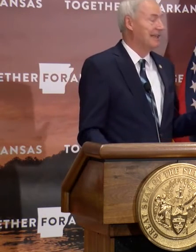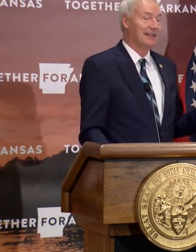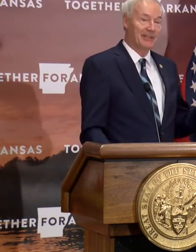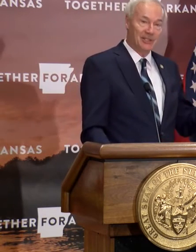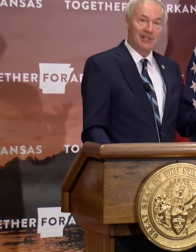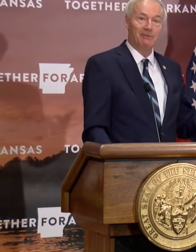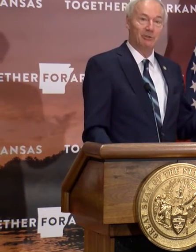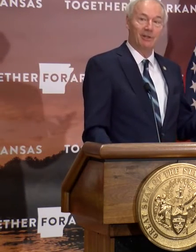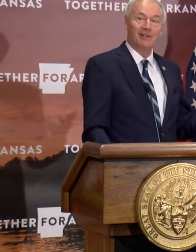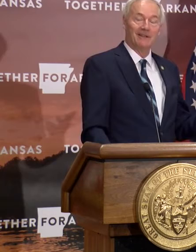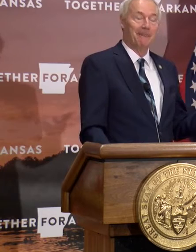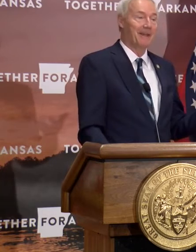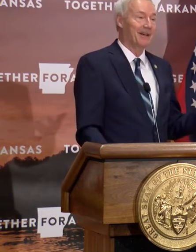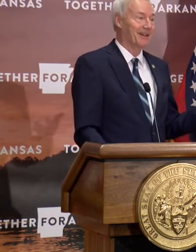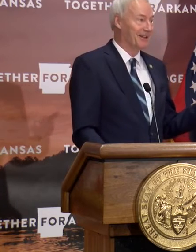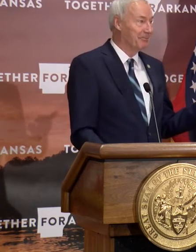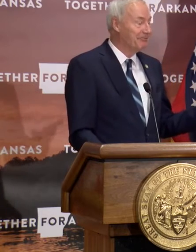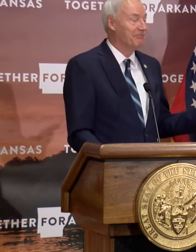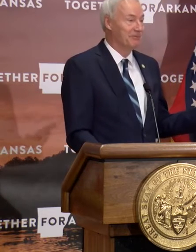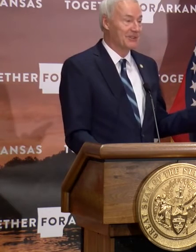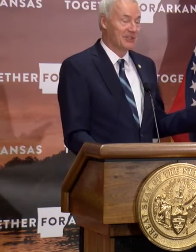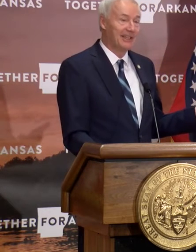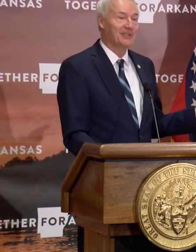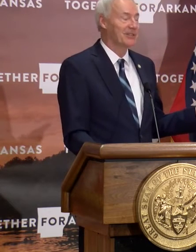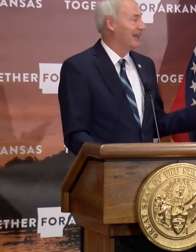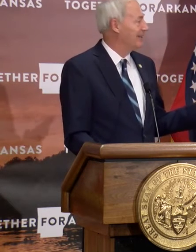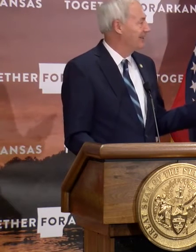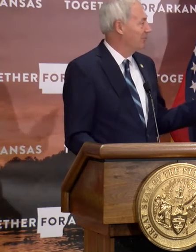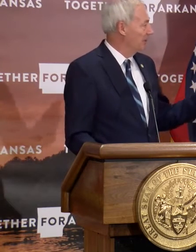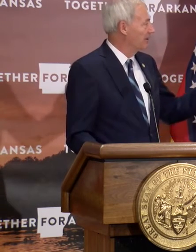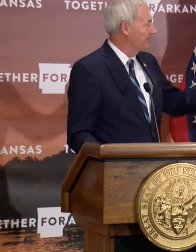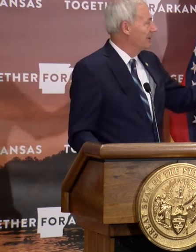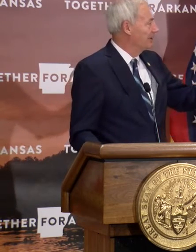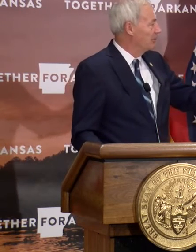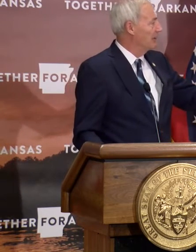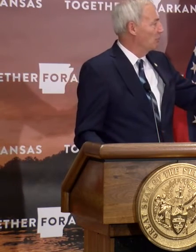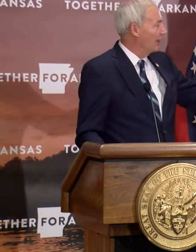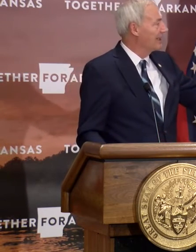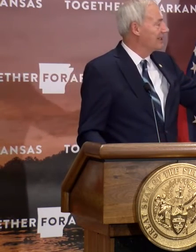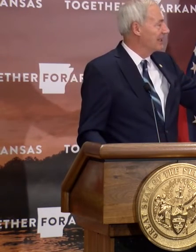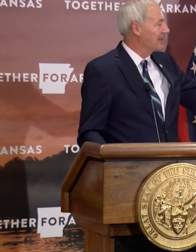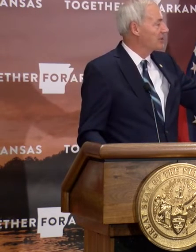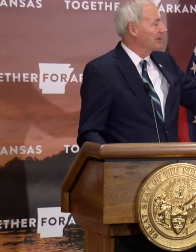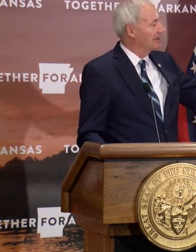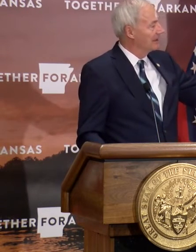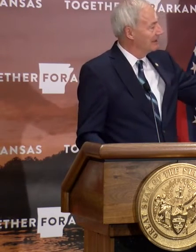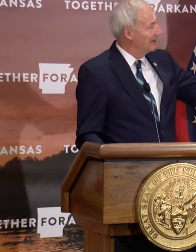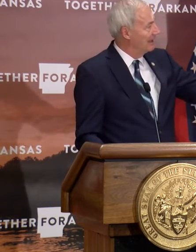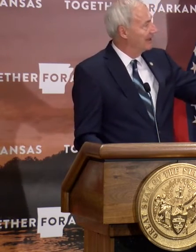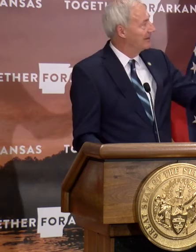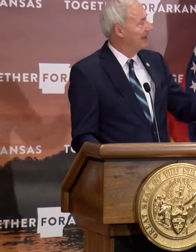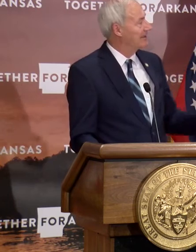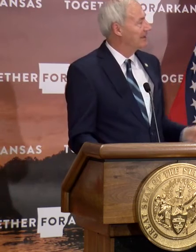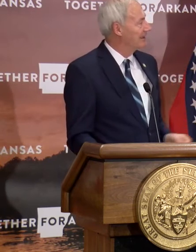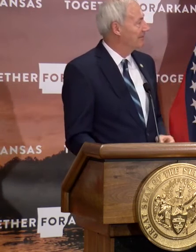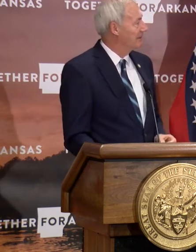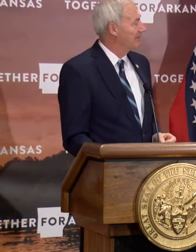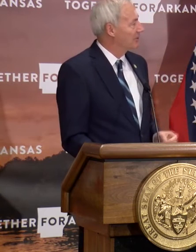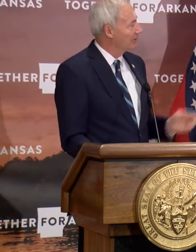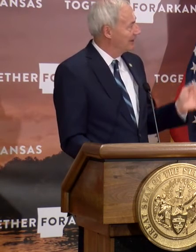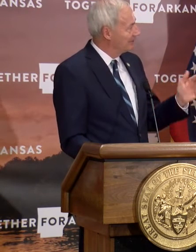100,000. This gives you a sense that we're doing well in testing, and